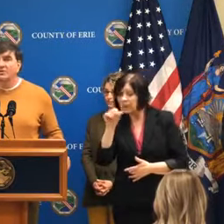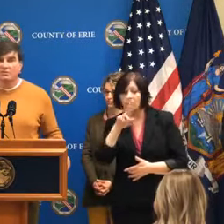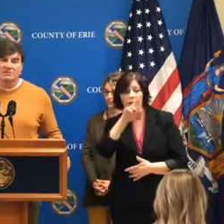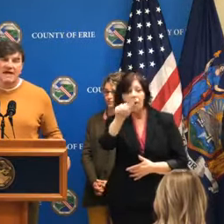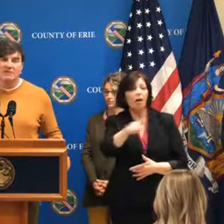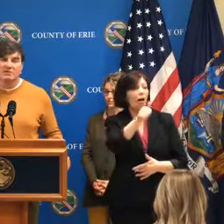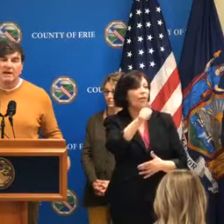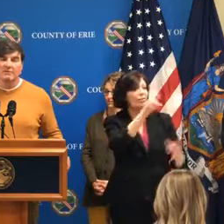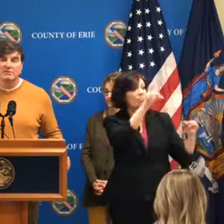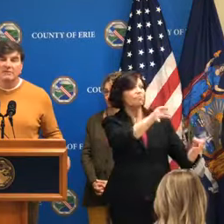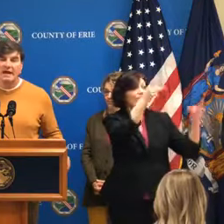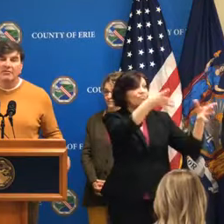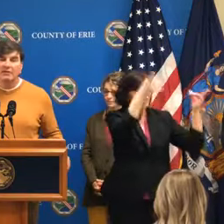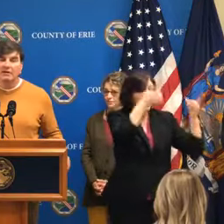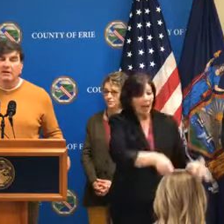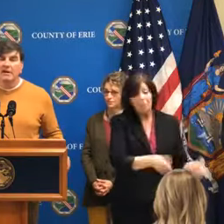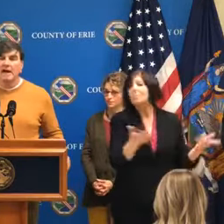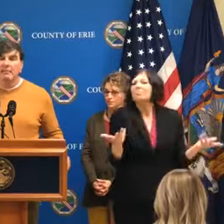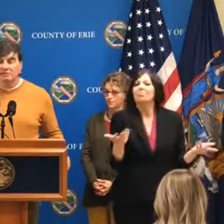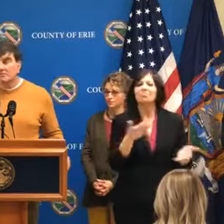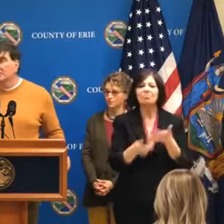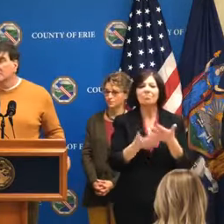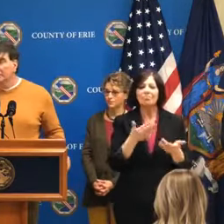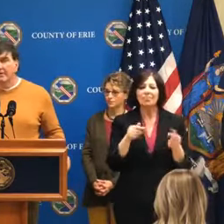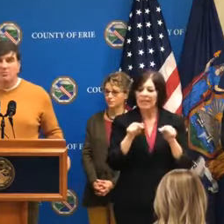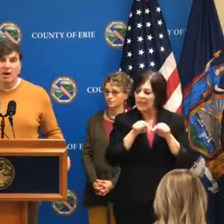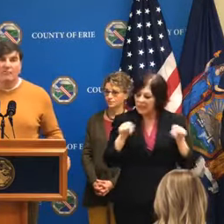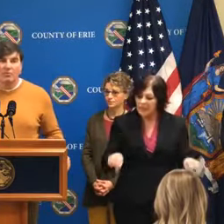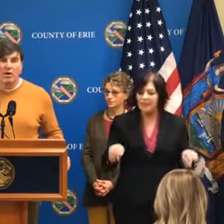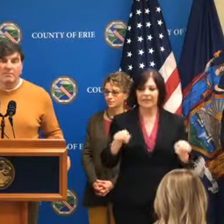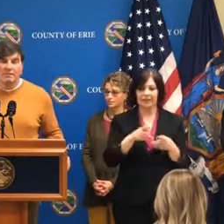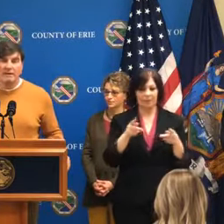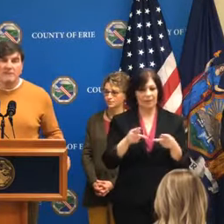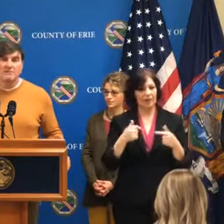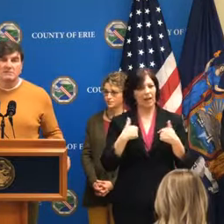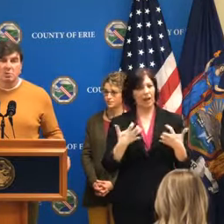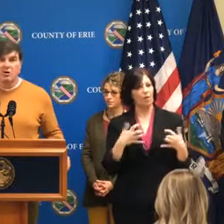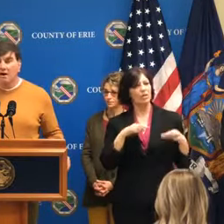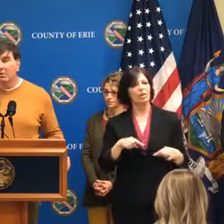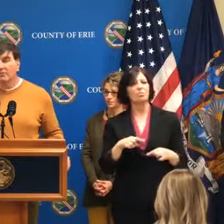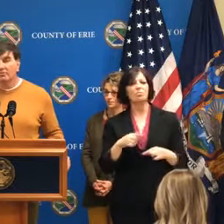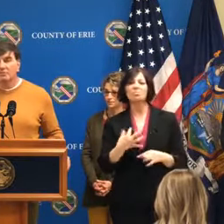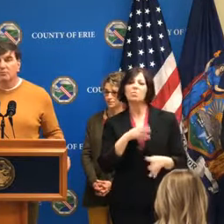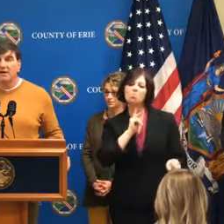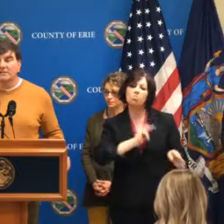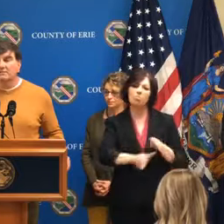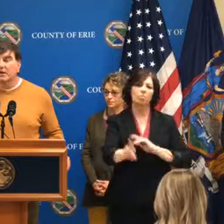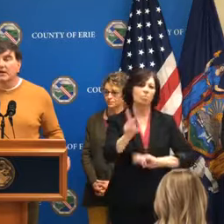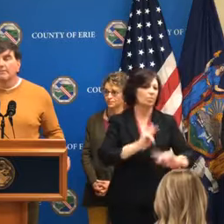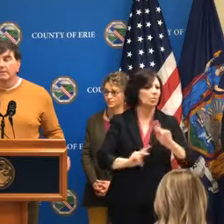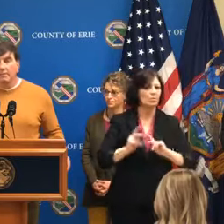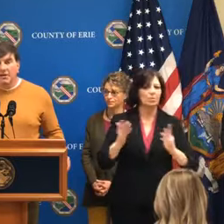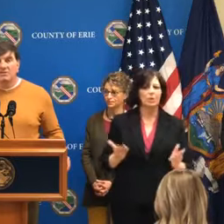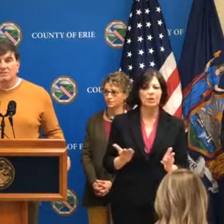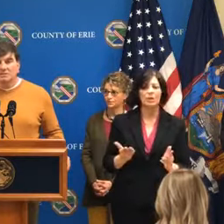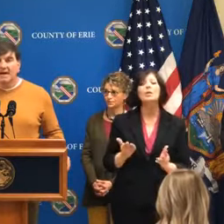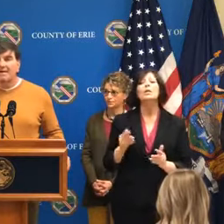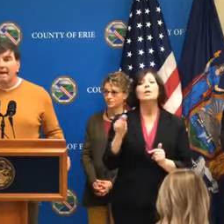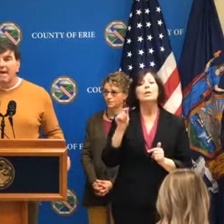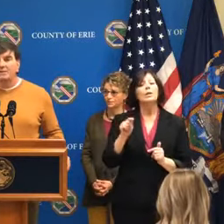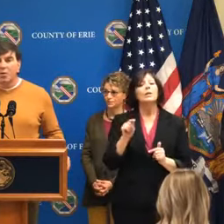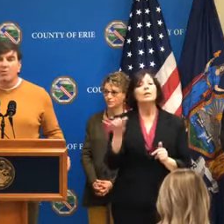natural disaster that happens to be out there, this is the place where I would want to be to work our way through this process. But much